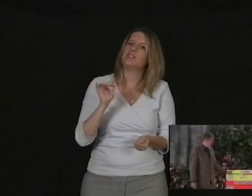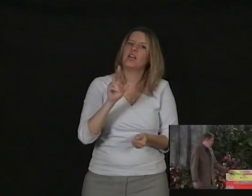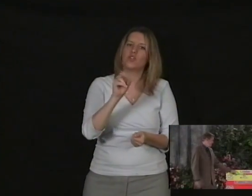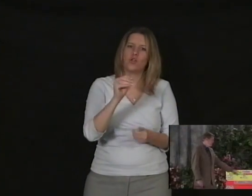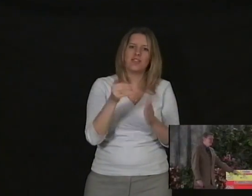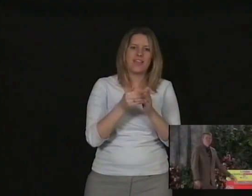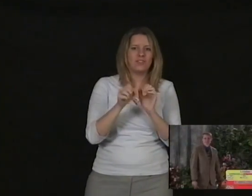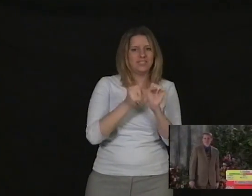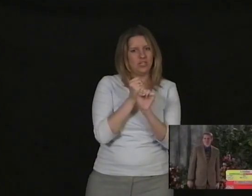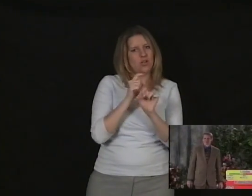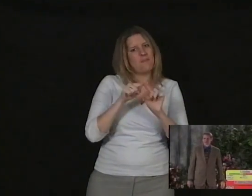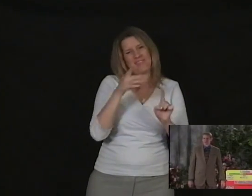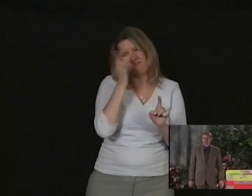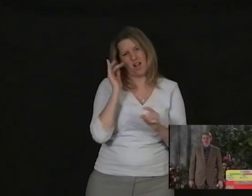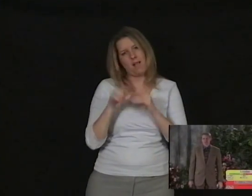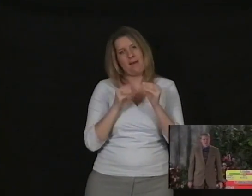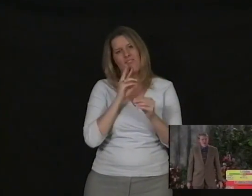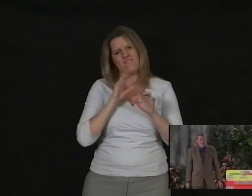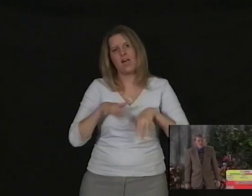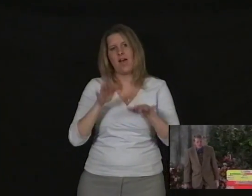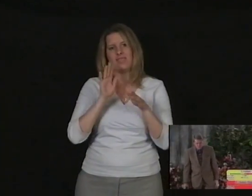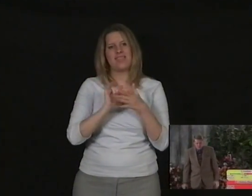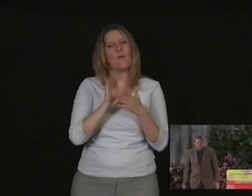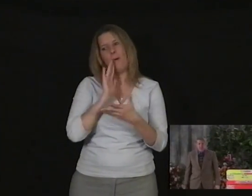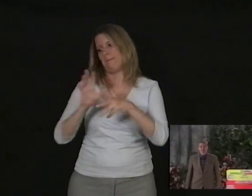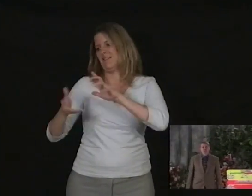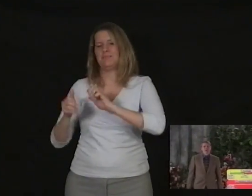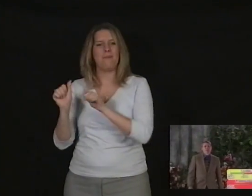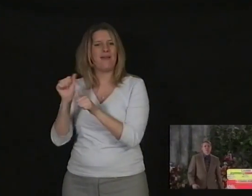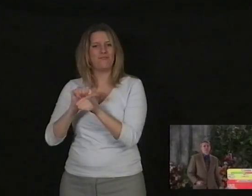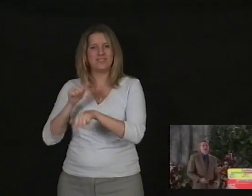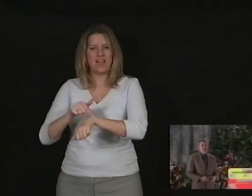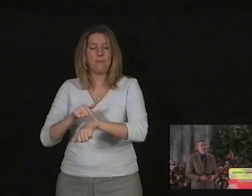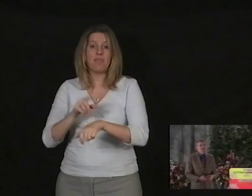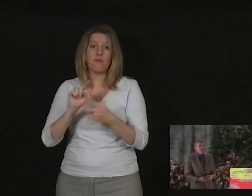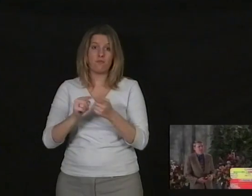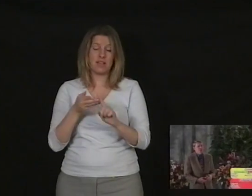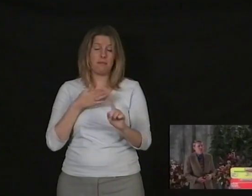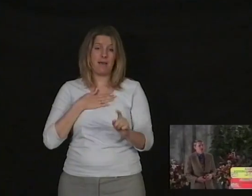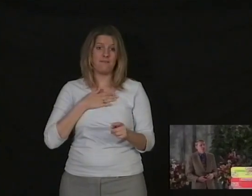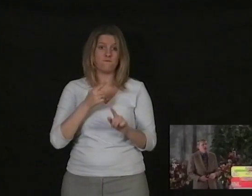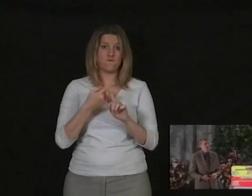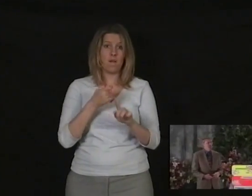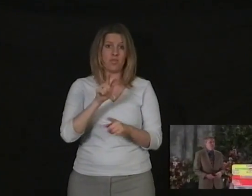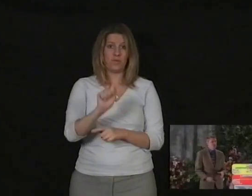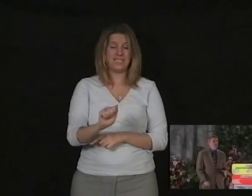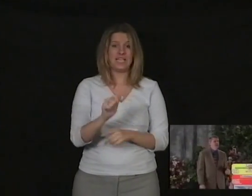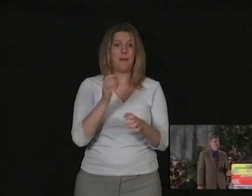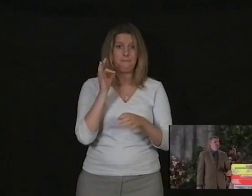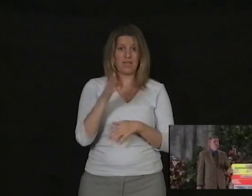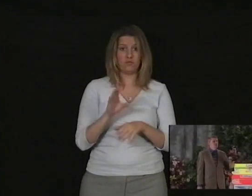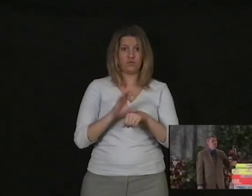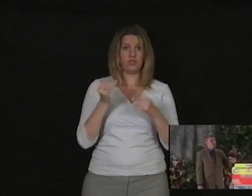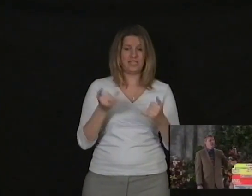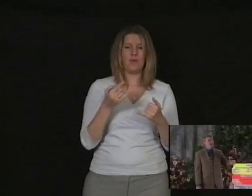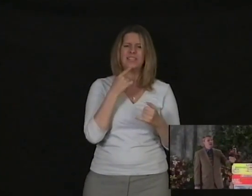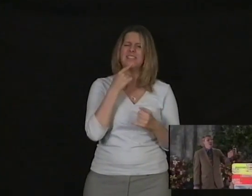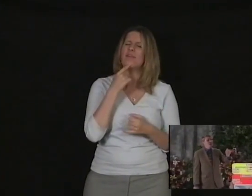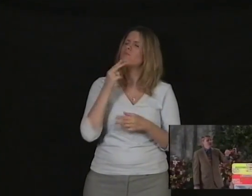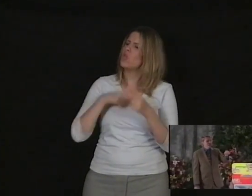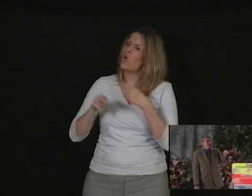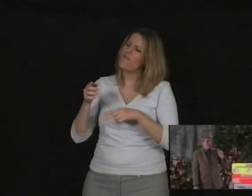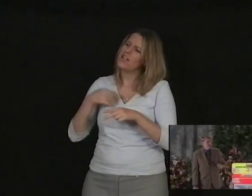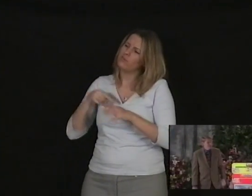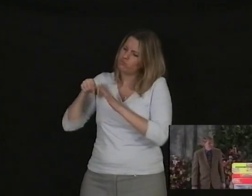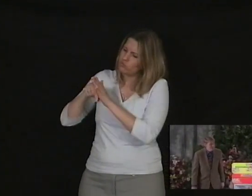They forgot the flood. That'll mess them up every time. A friend of mine from Louisiana is his pastor of a church now, but he said, Brother Hovind, I used to drill for oil in